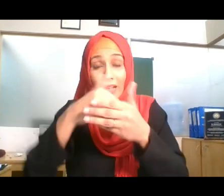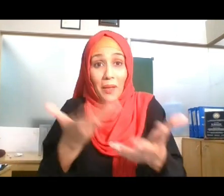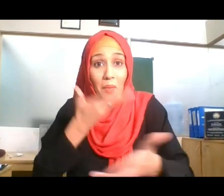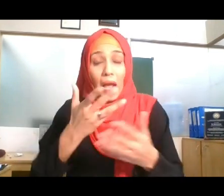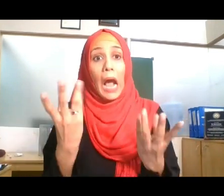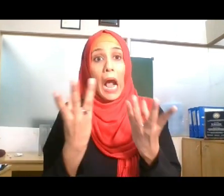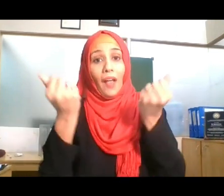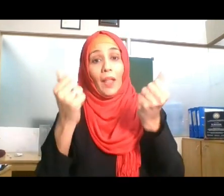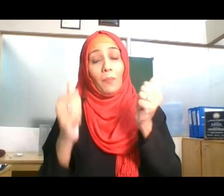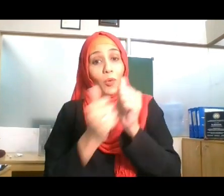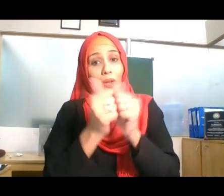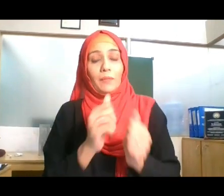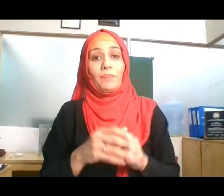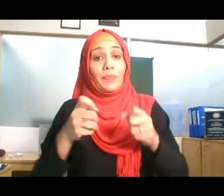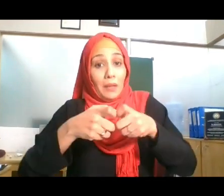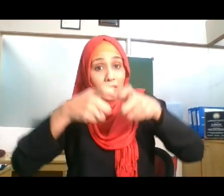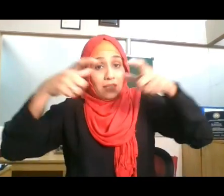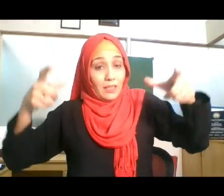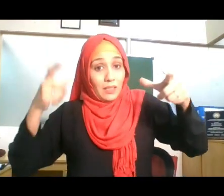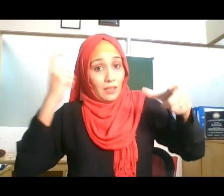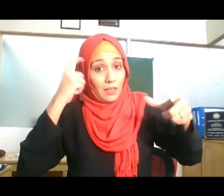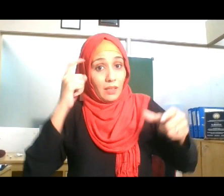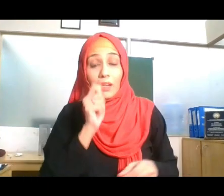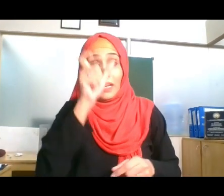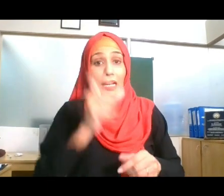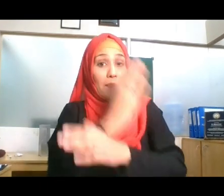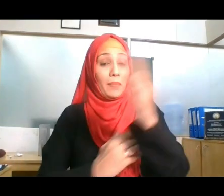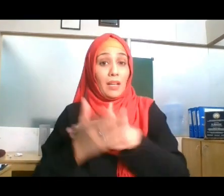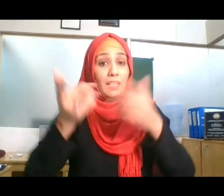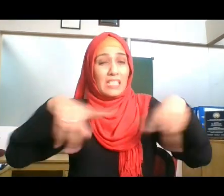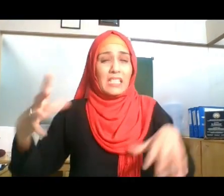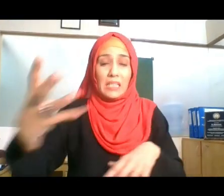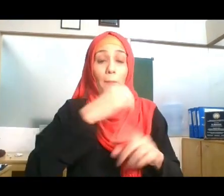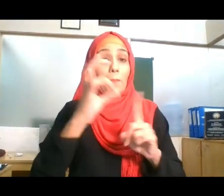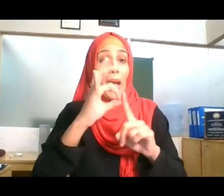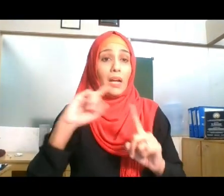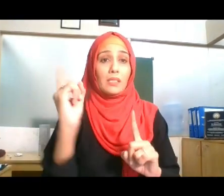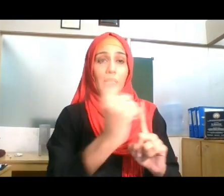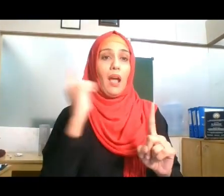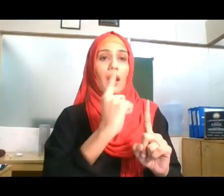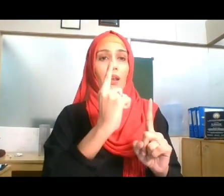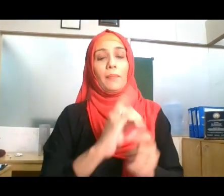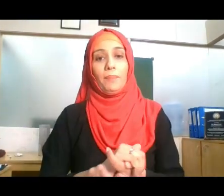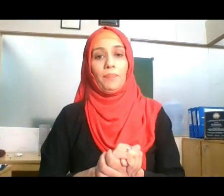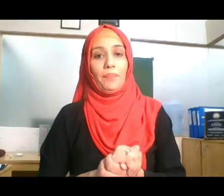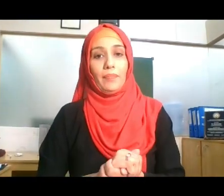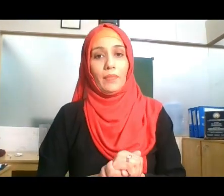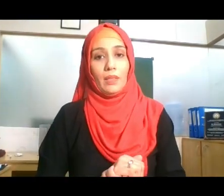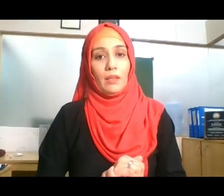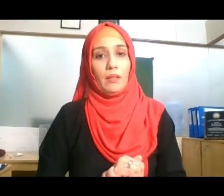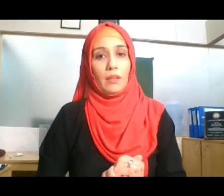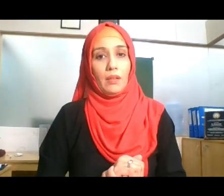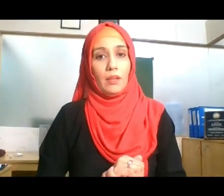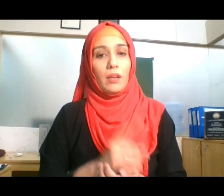you expand that and consider persons with disabilities across Pakistan, they're often